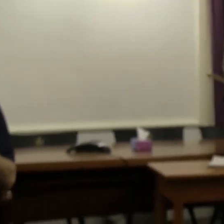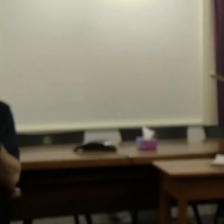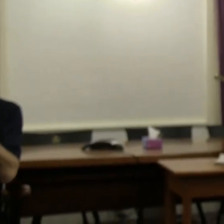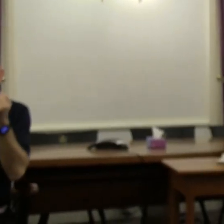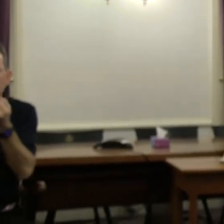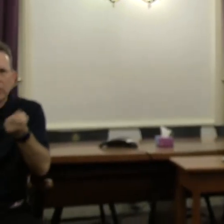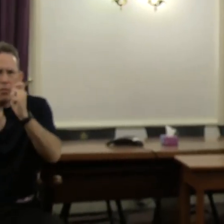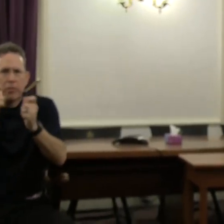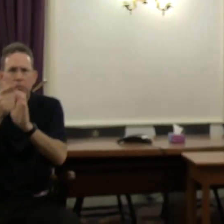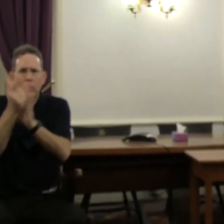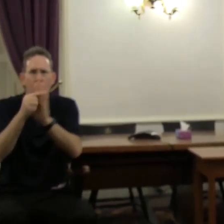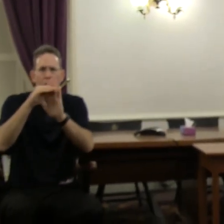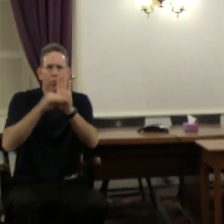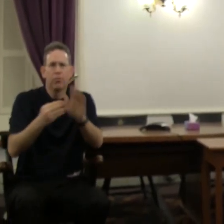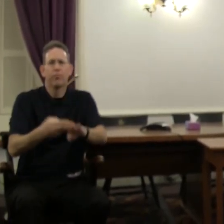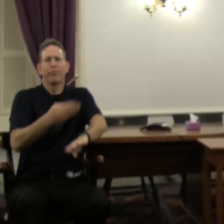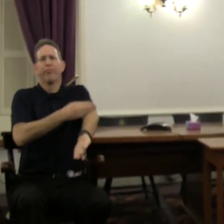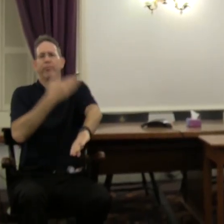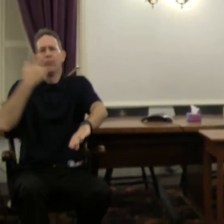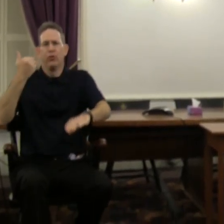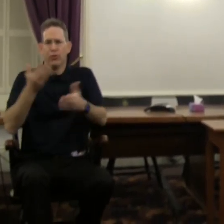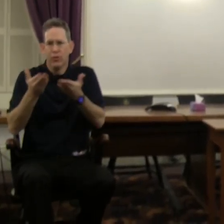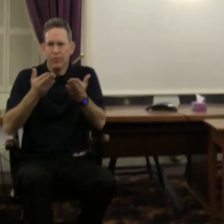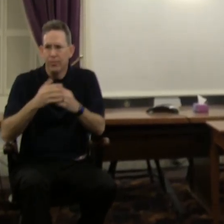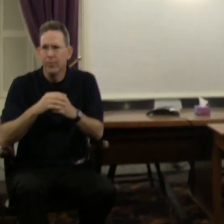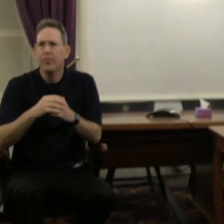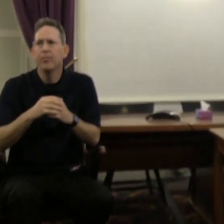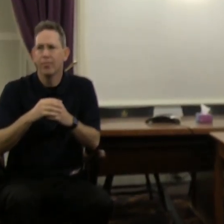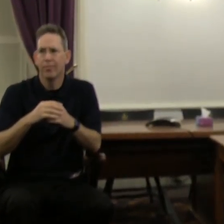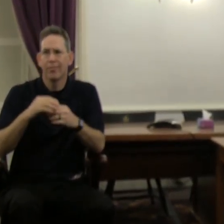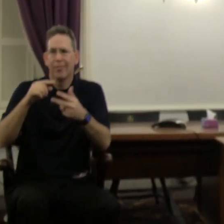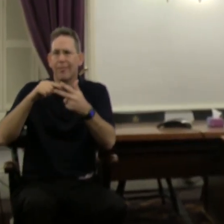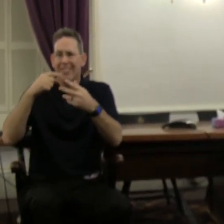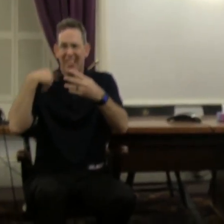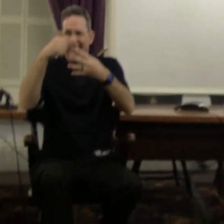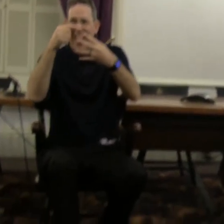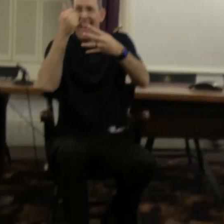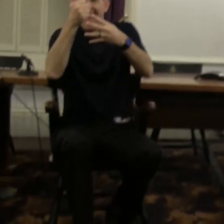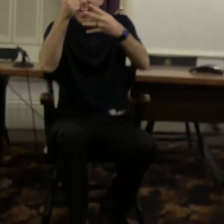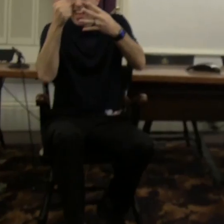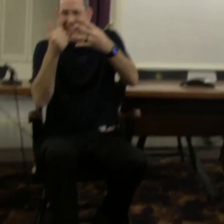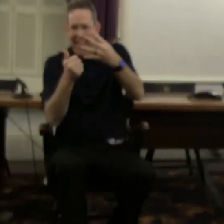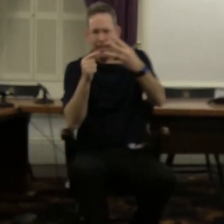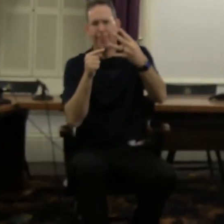their vital Medicaid. I would like to thank all of the legislators and